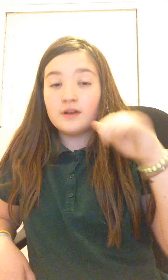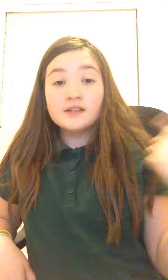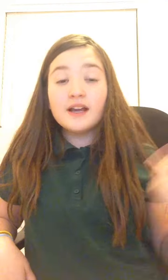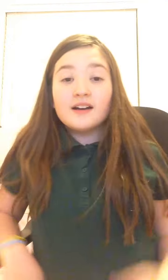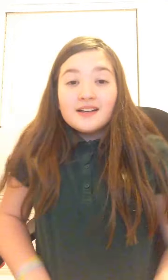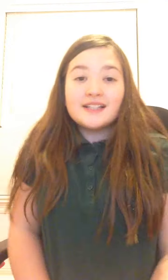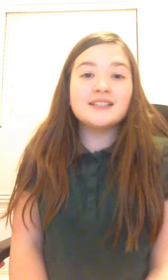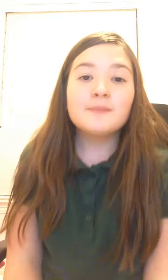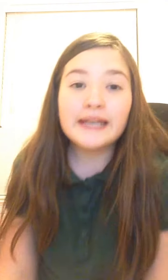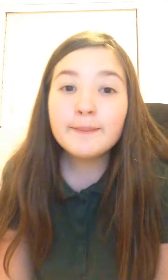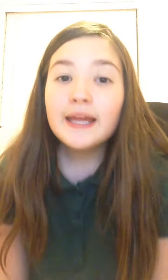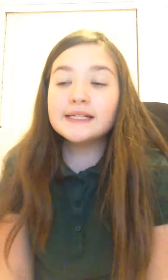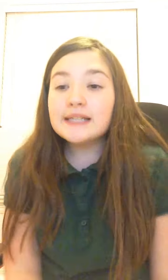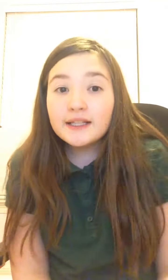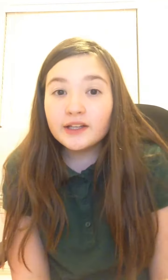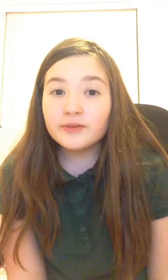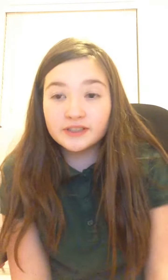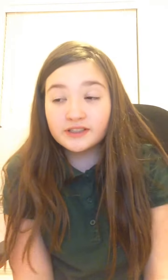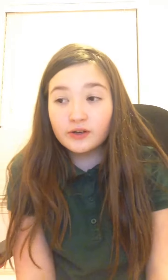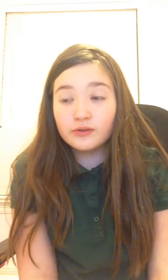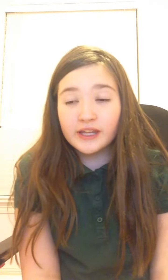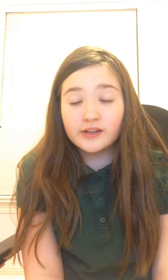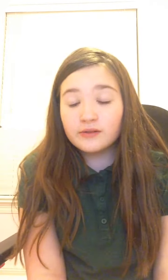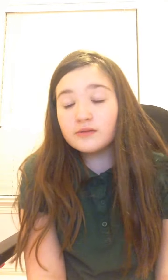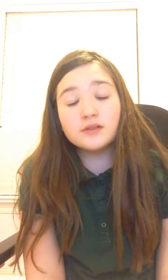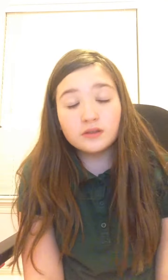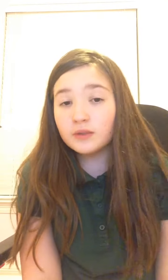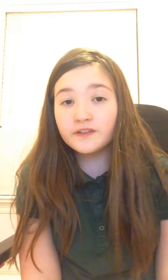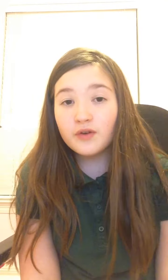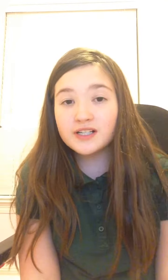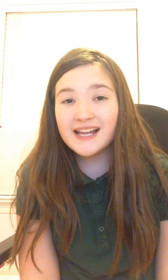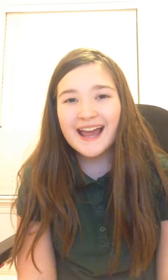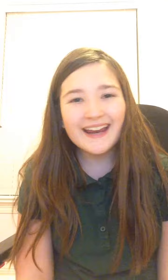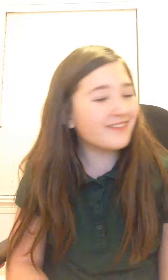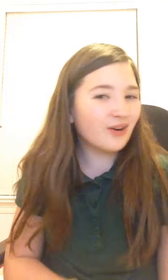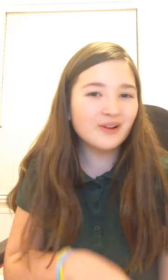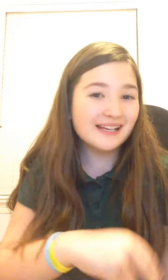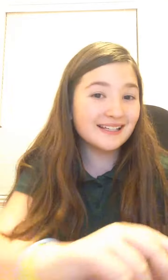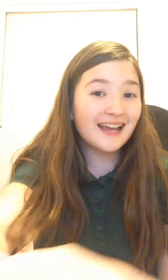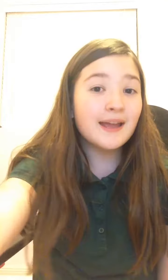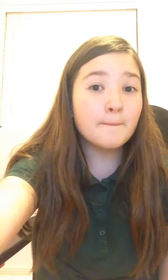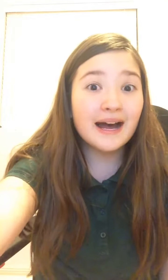So yeah, that's my name in sign language. So, thank you so much for watching, and have another walltastic day. Bye!